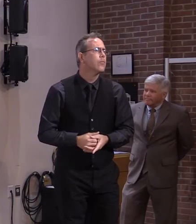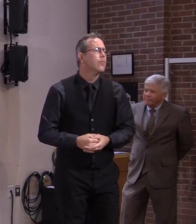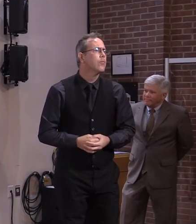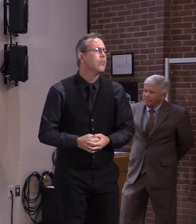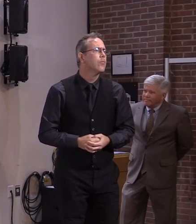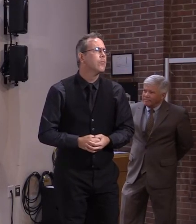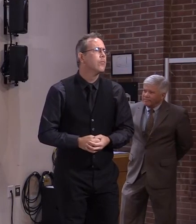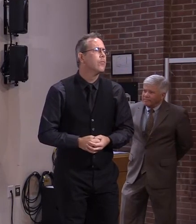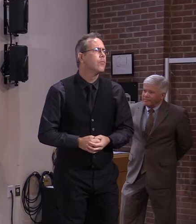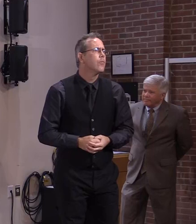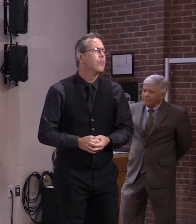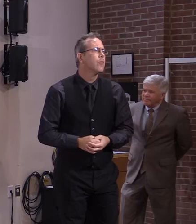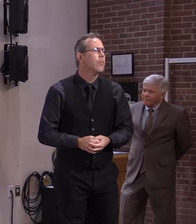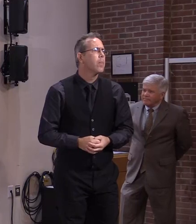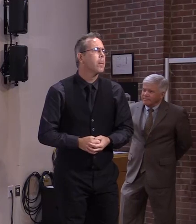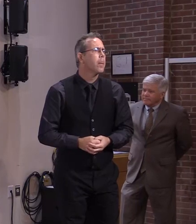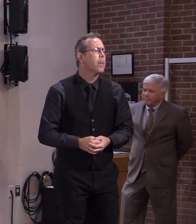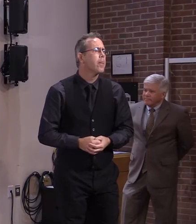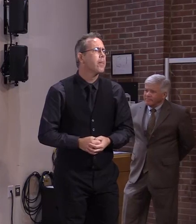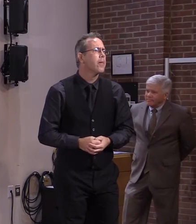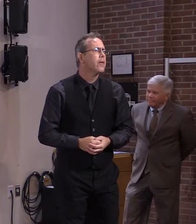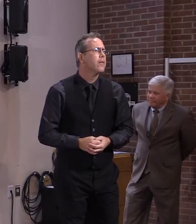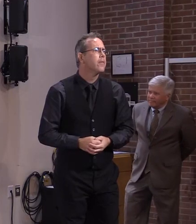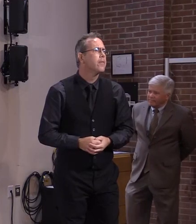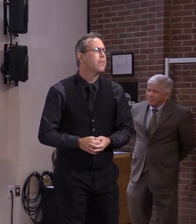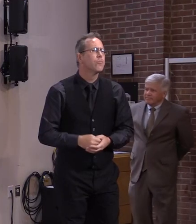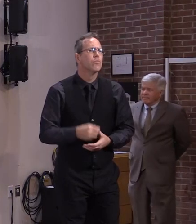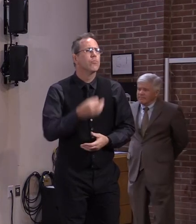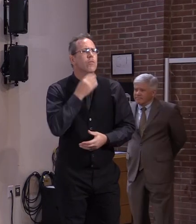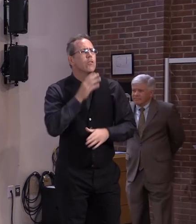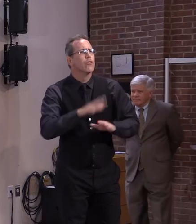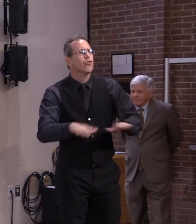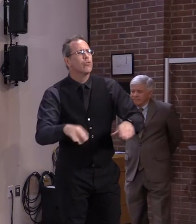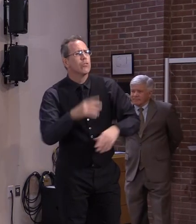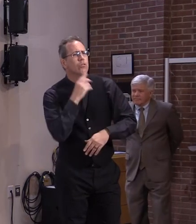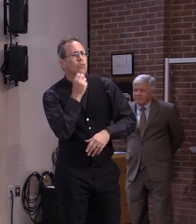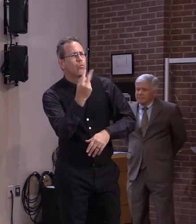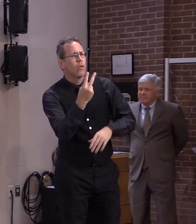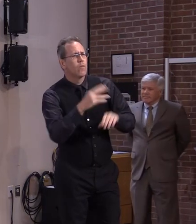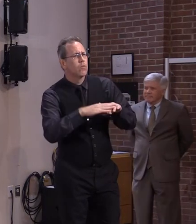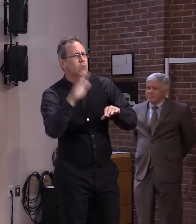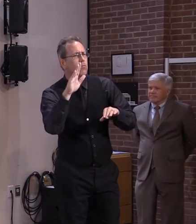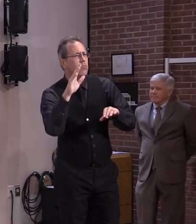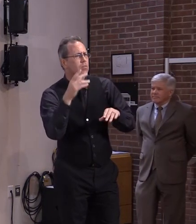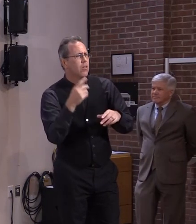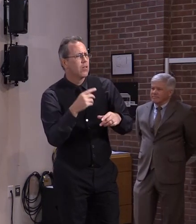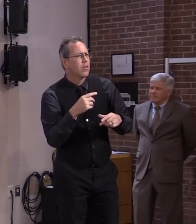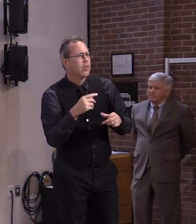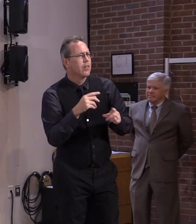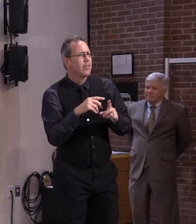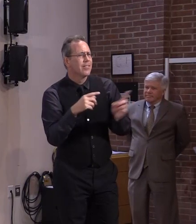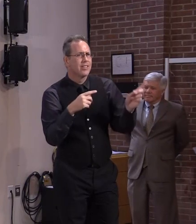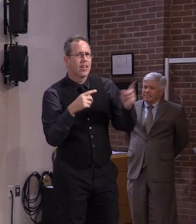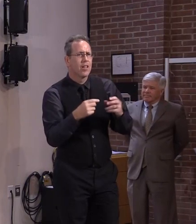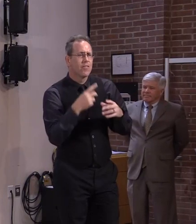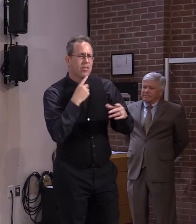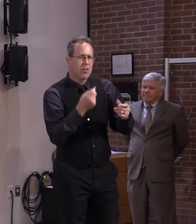group? CDC says a little more than 40% of children ages 12 to 15 have been fully